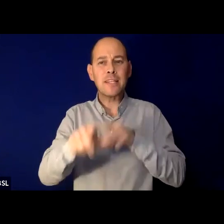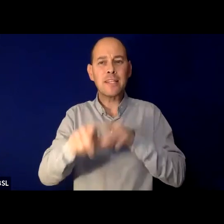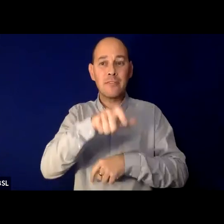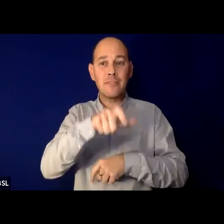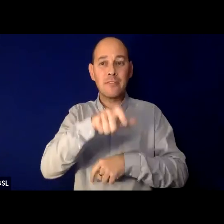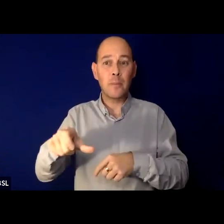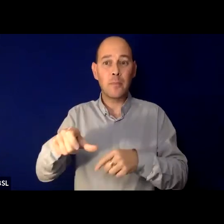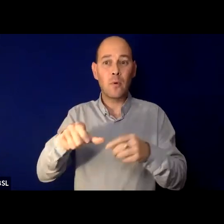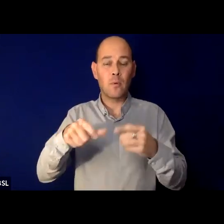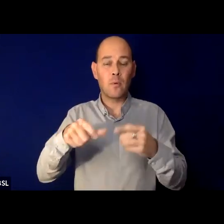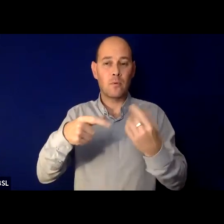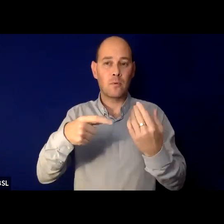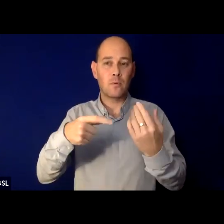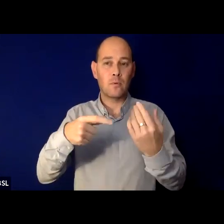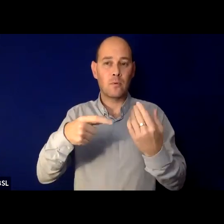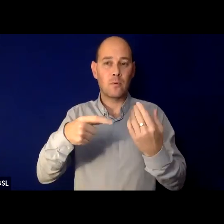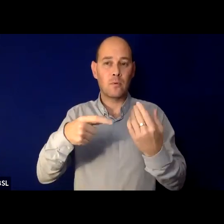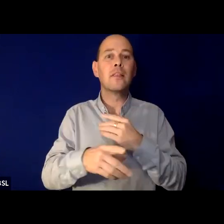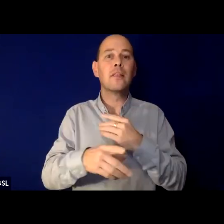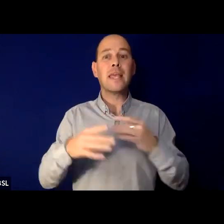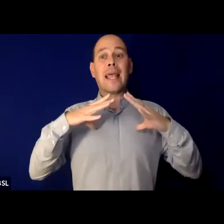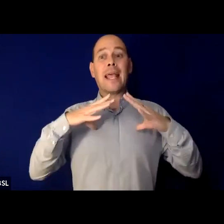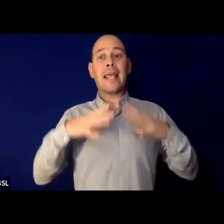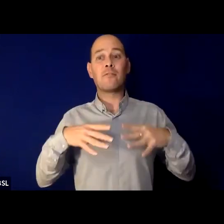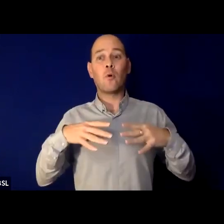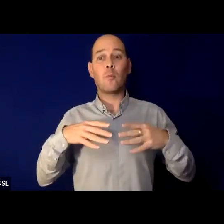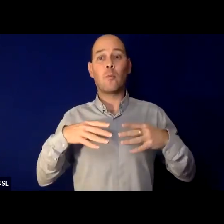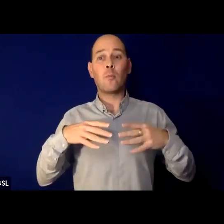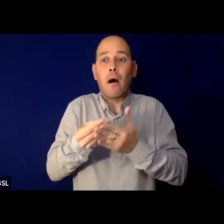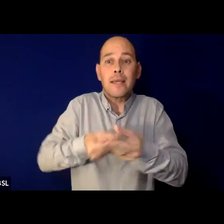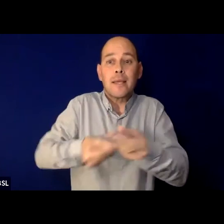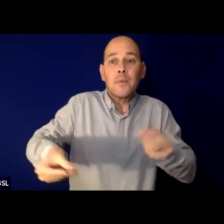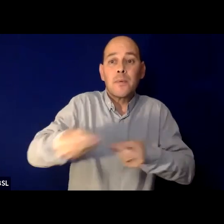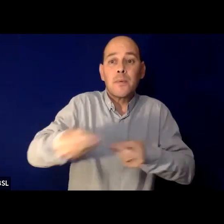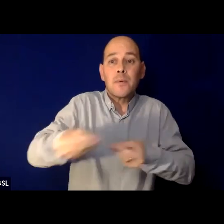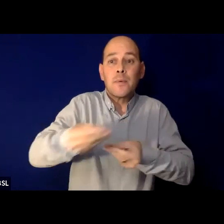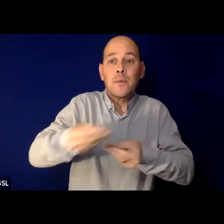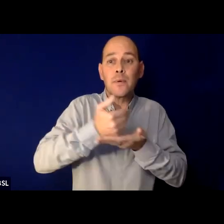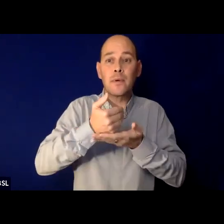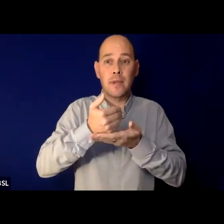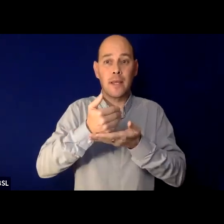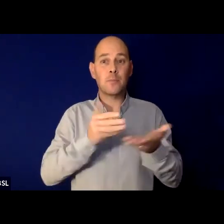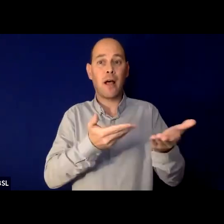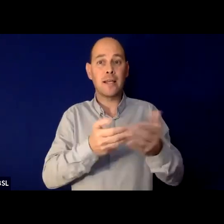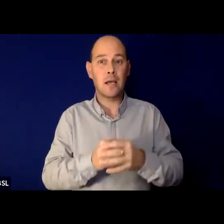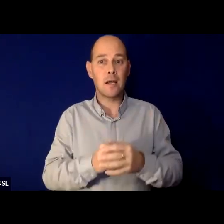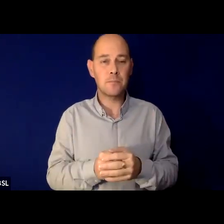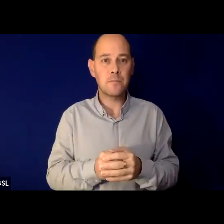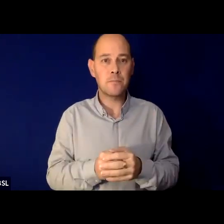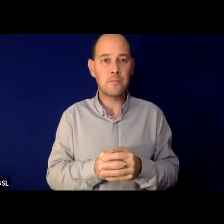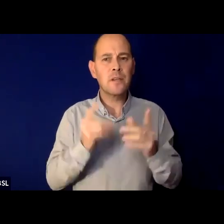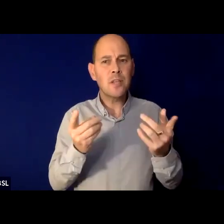informal markets are the main providers of assistive products. So thinking about that, the question that these studies raised is how